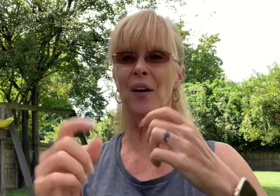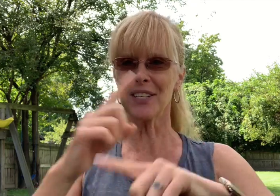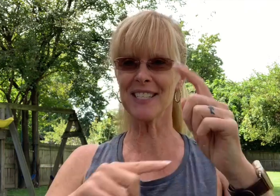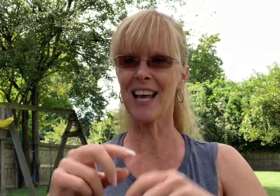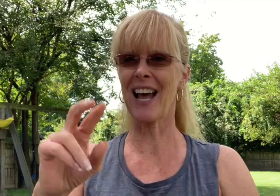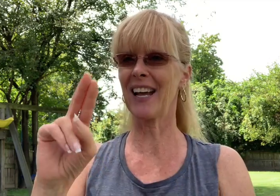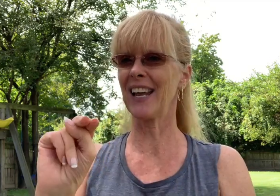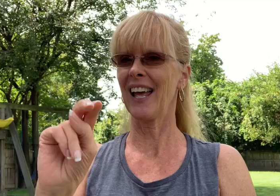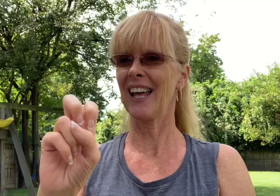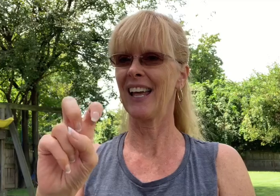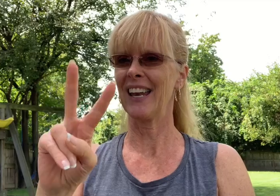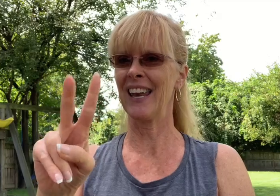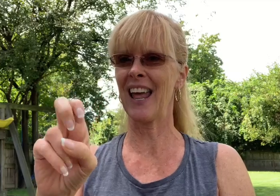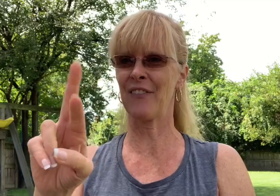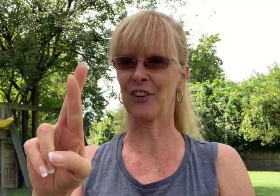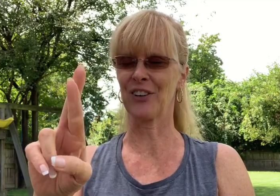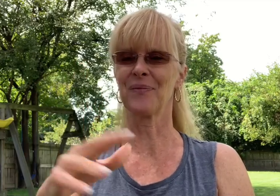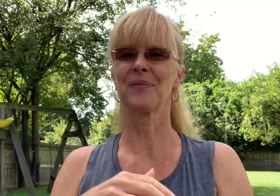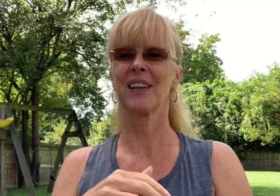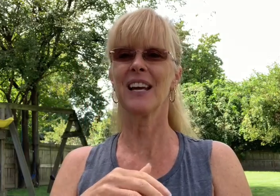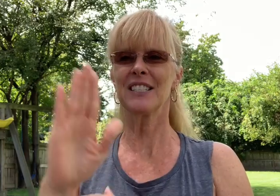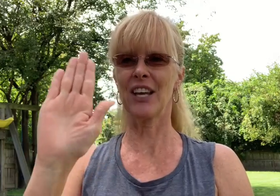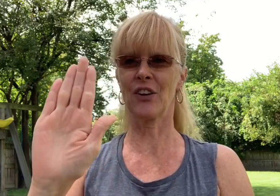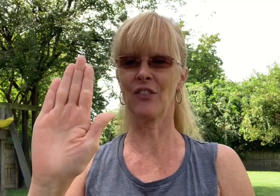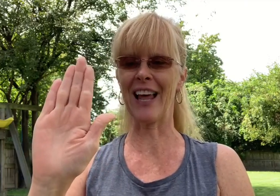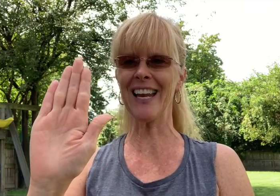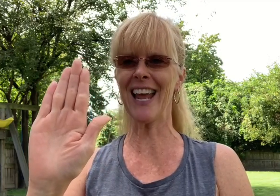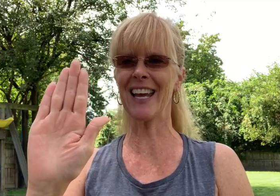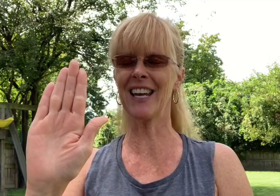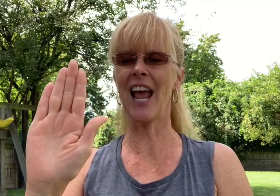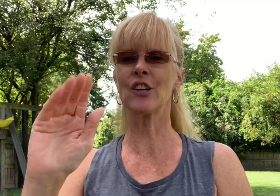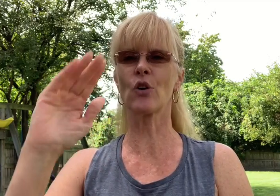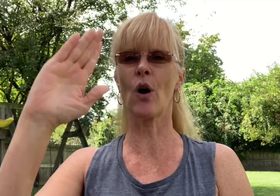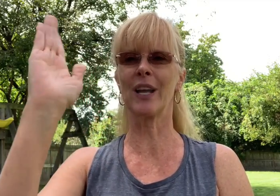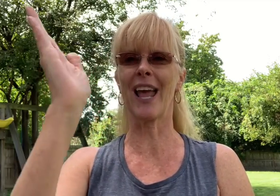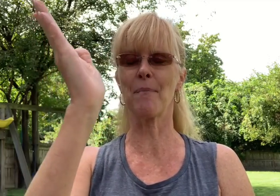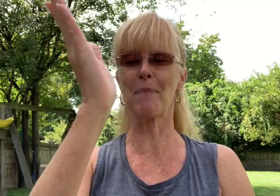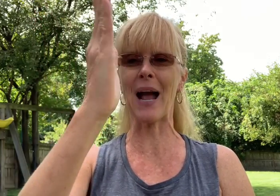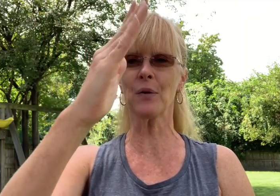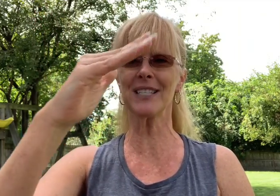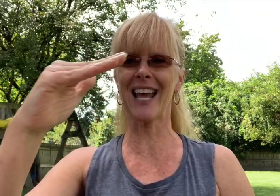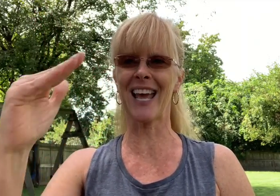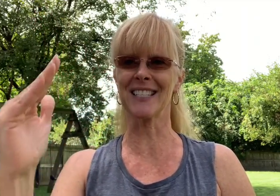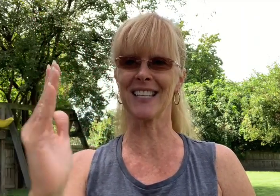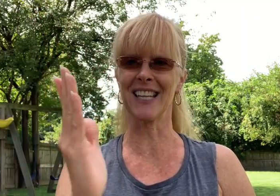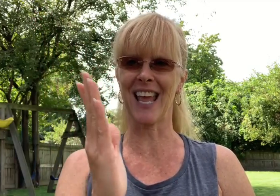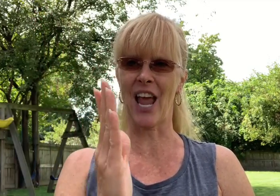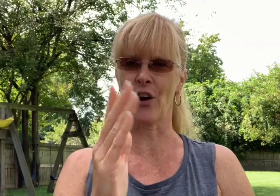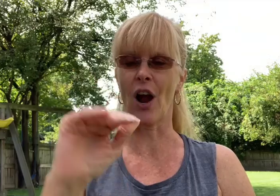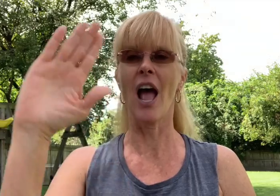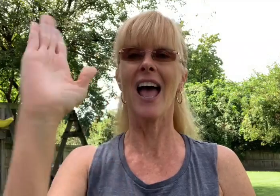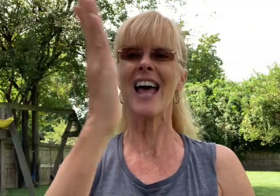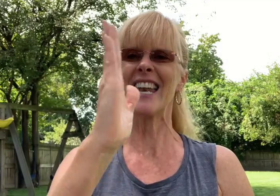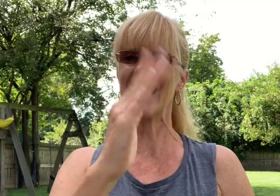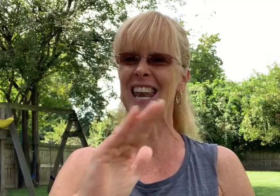How to sign never. Take your flat hand and draw a backwards S in the air.